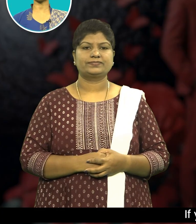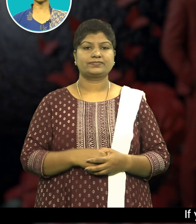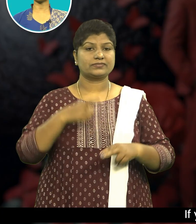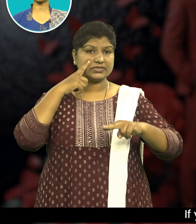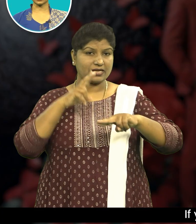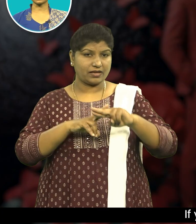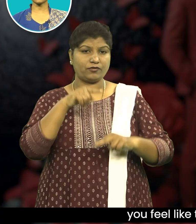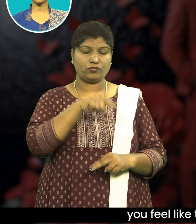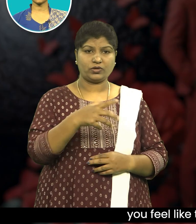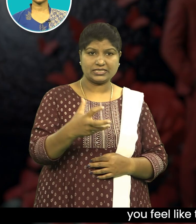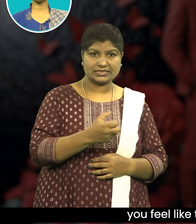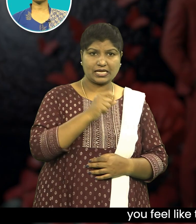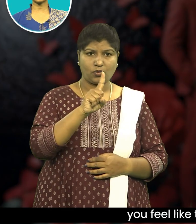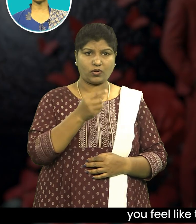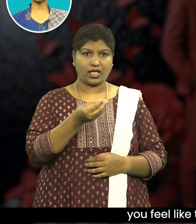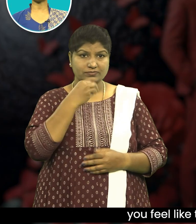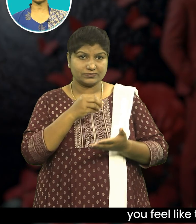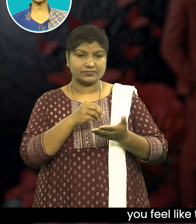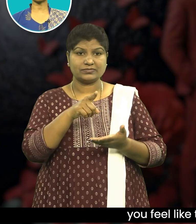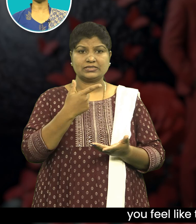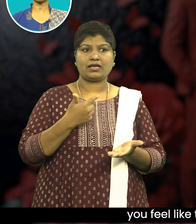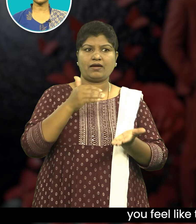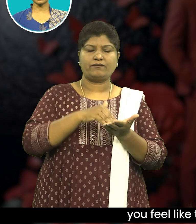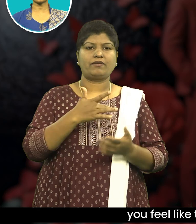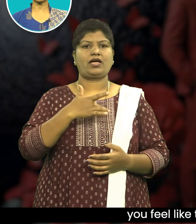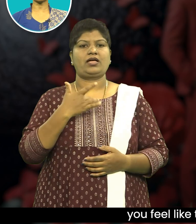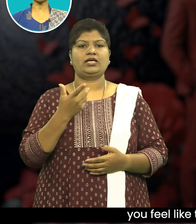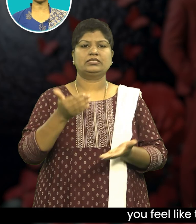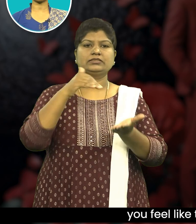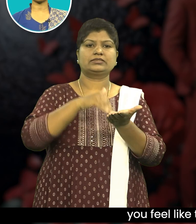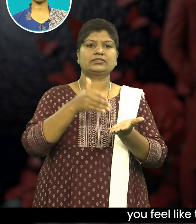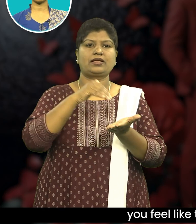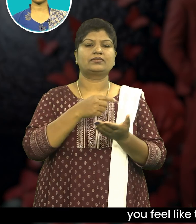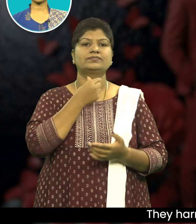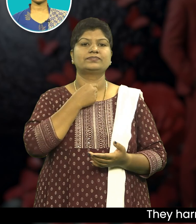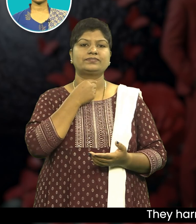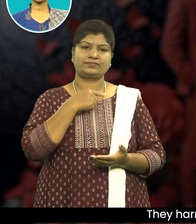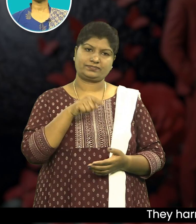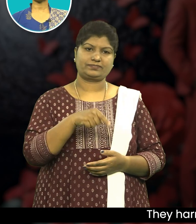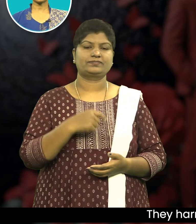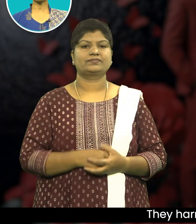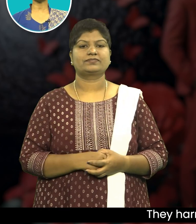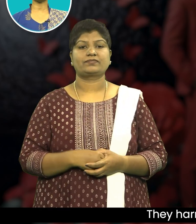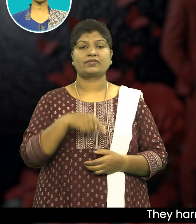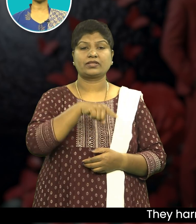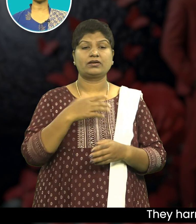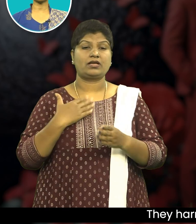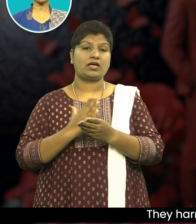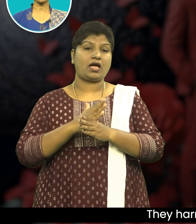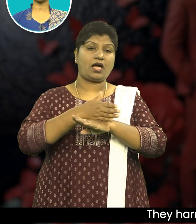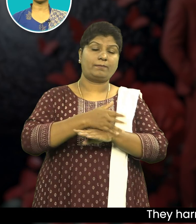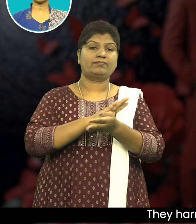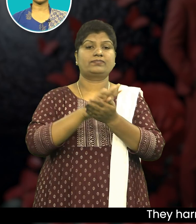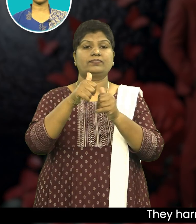If you take them once, you feel like taking them again and again. They harm the body in